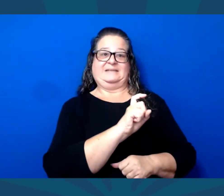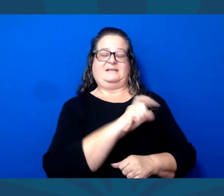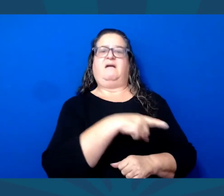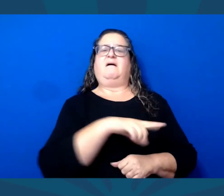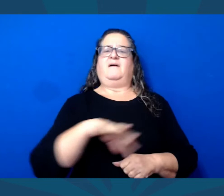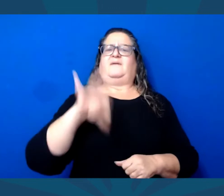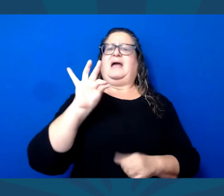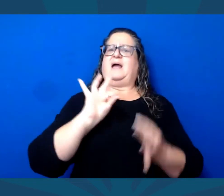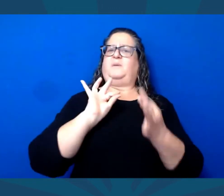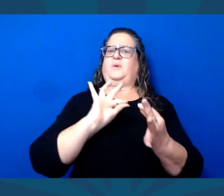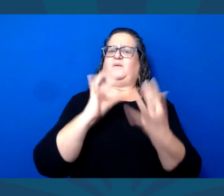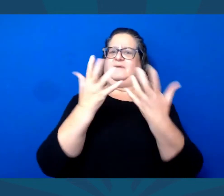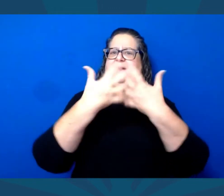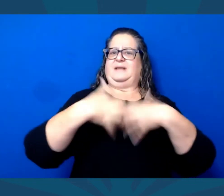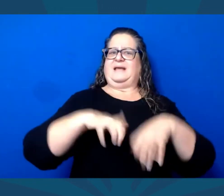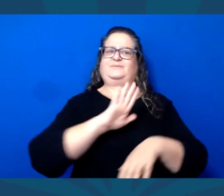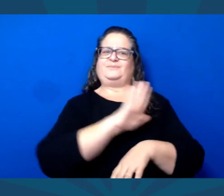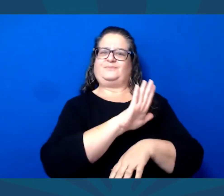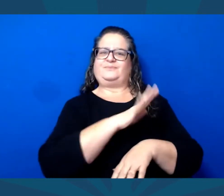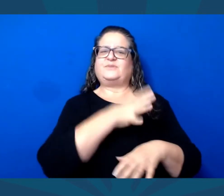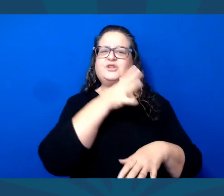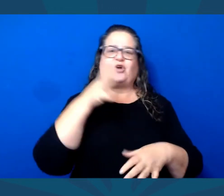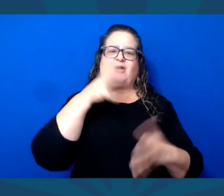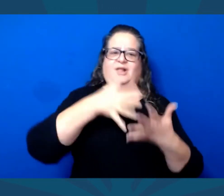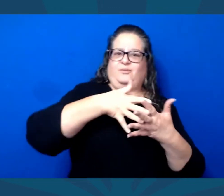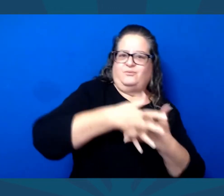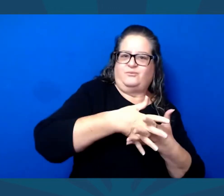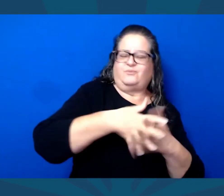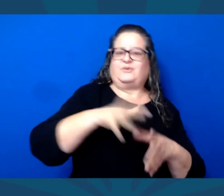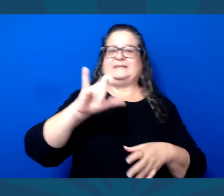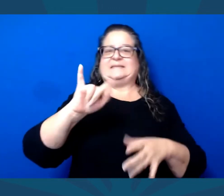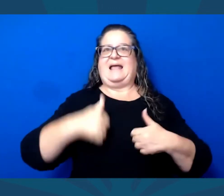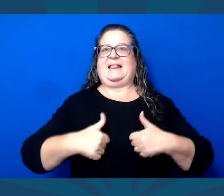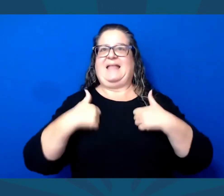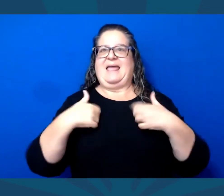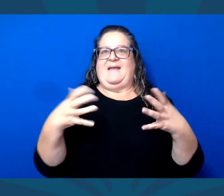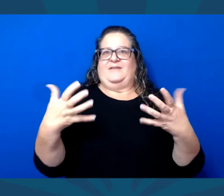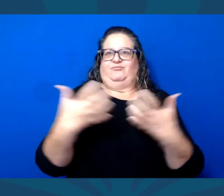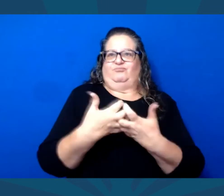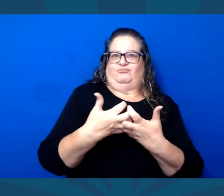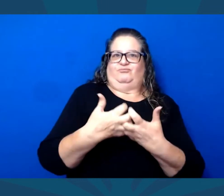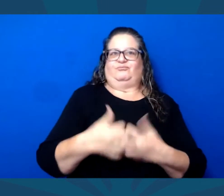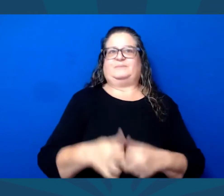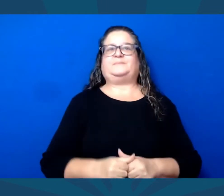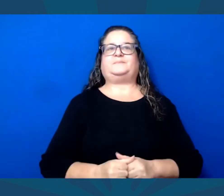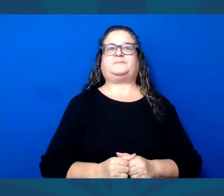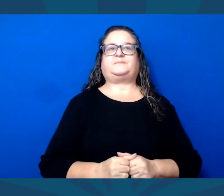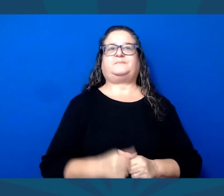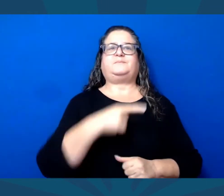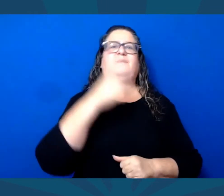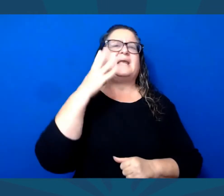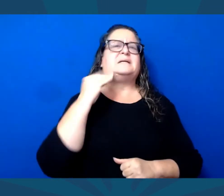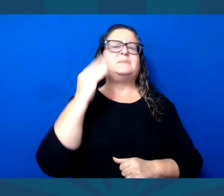When Marin purchased her first home in South Phoenix, she found it to be a perfect combination of her rural roots